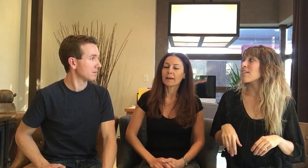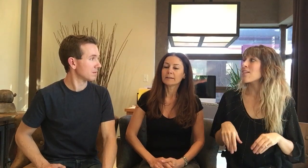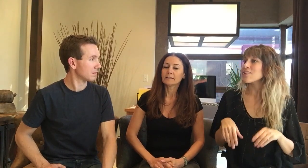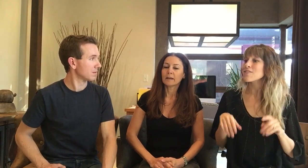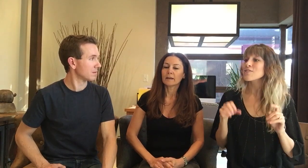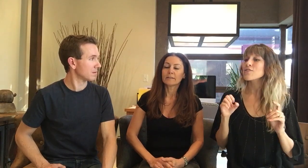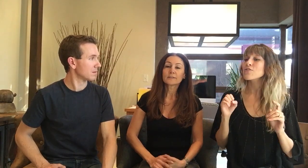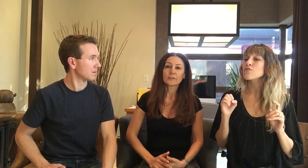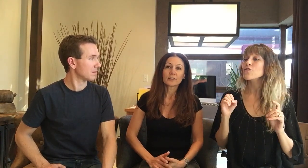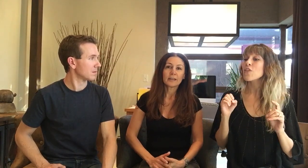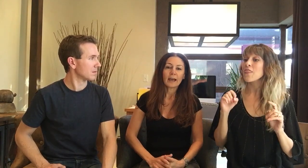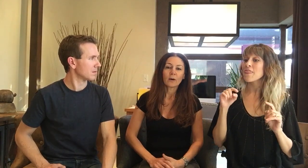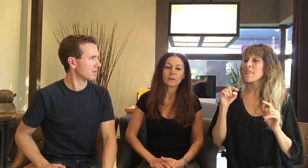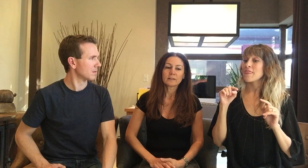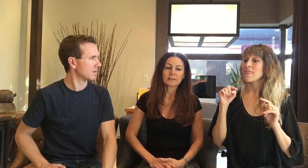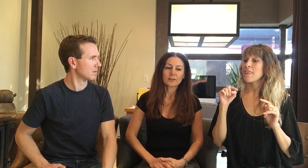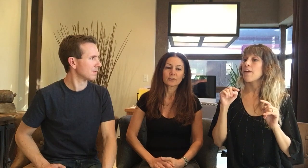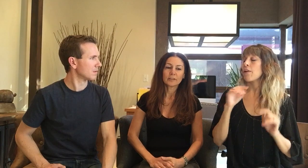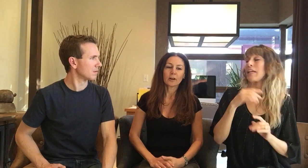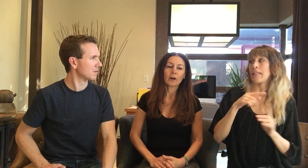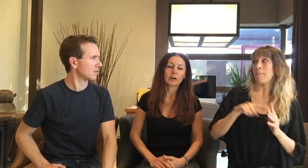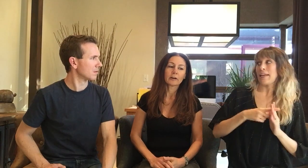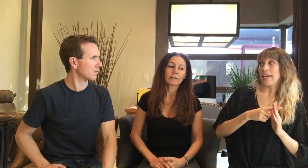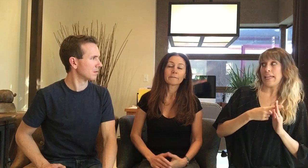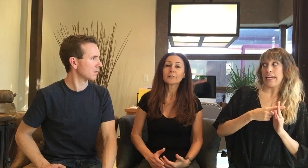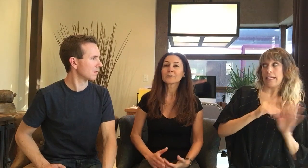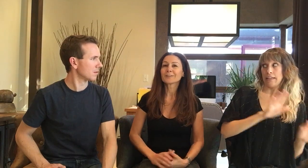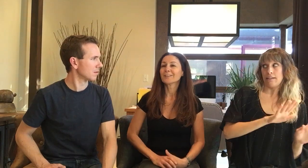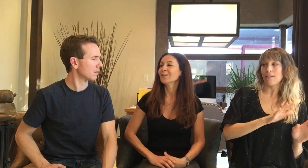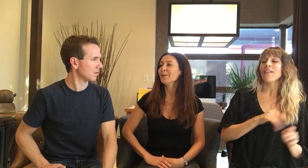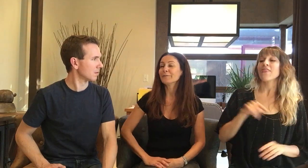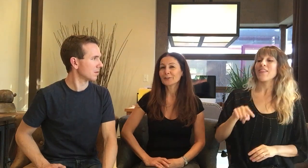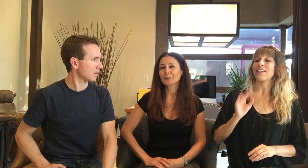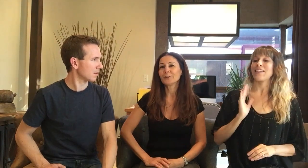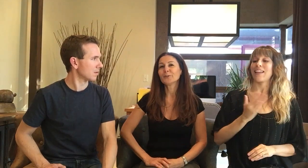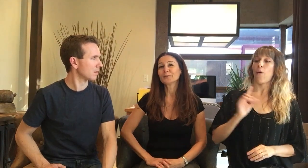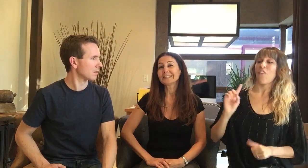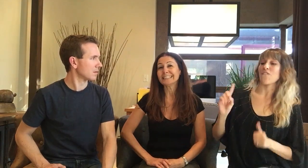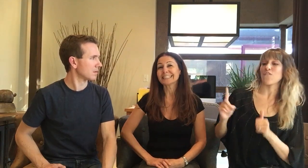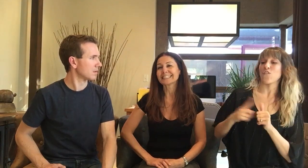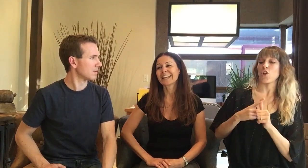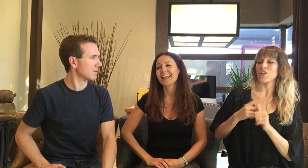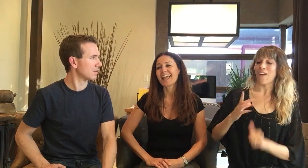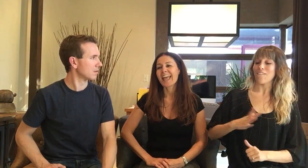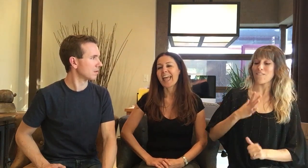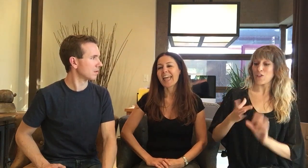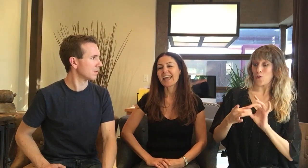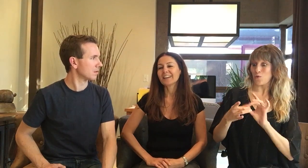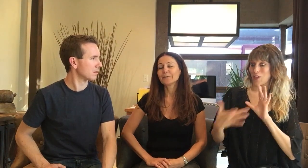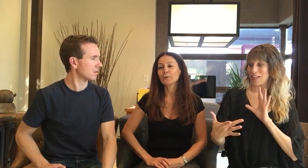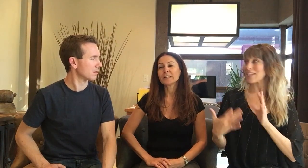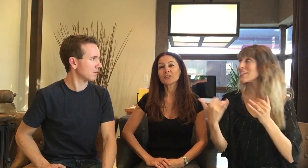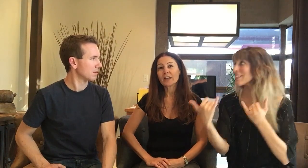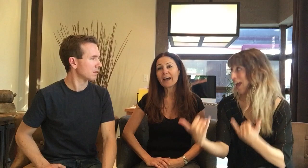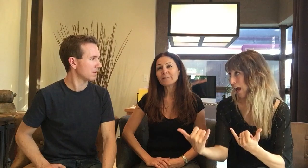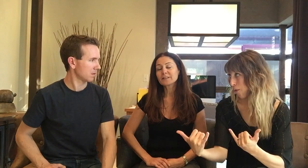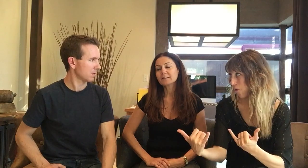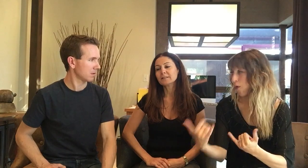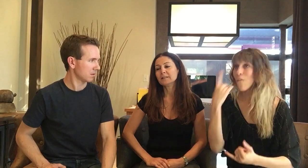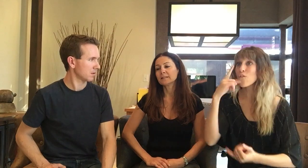And this version now is essentially our first official release. And for the chefs,